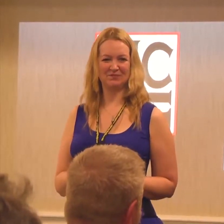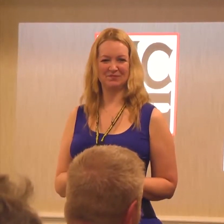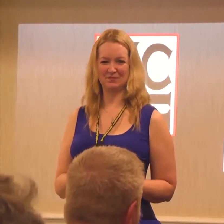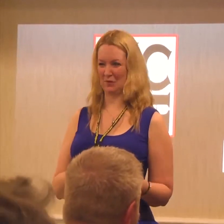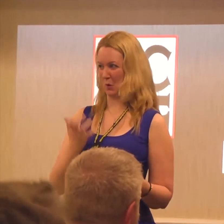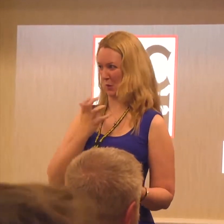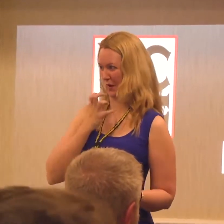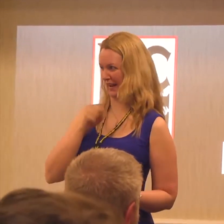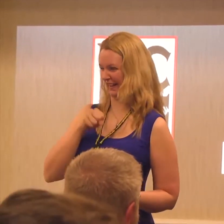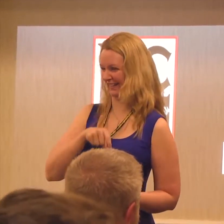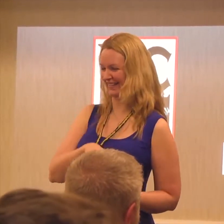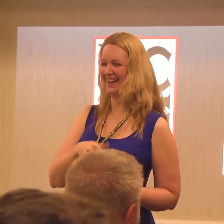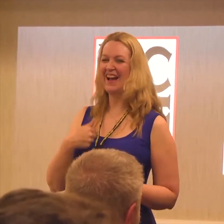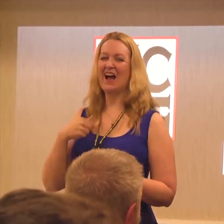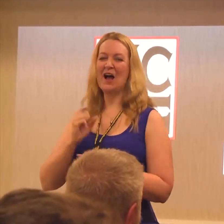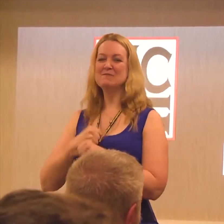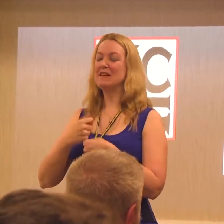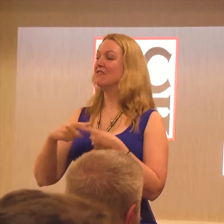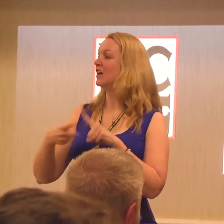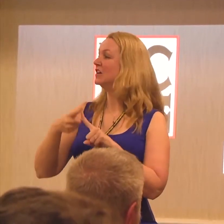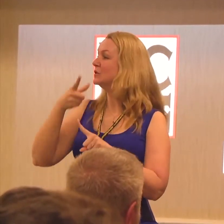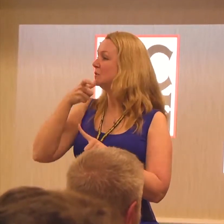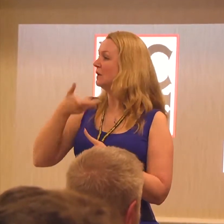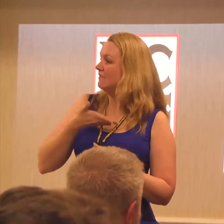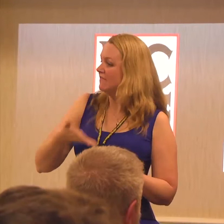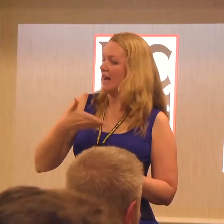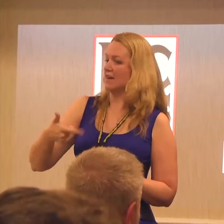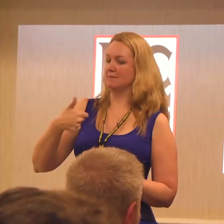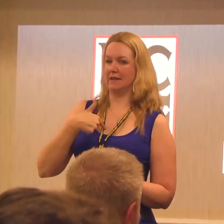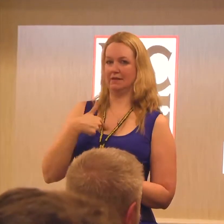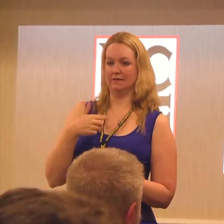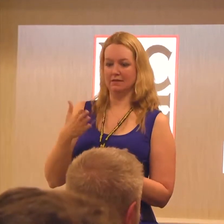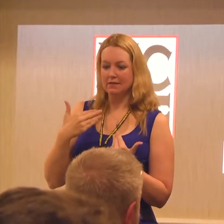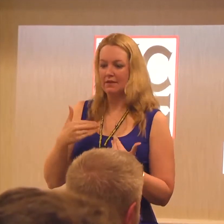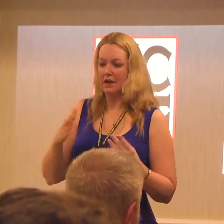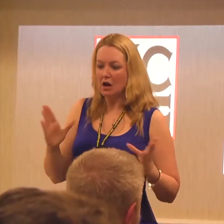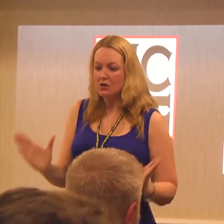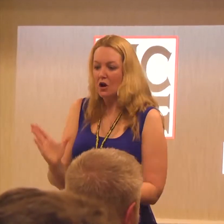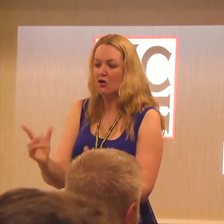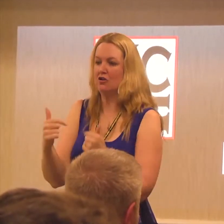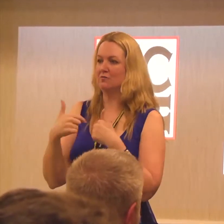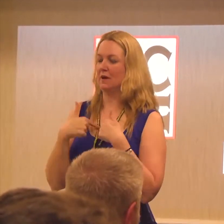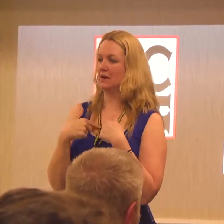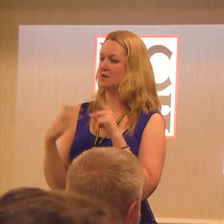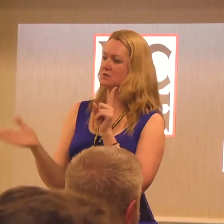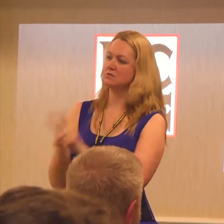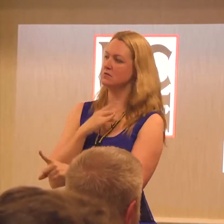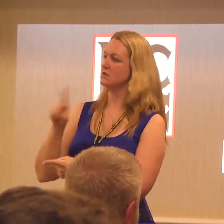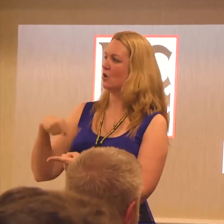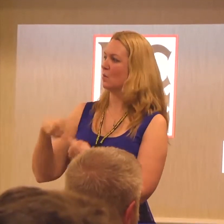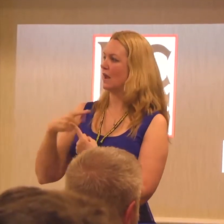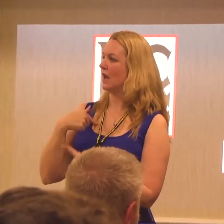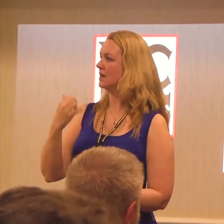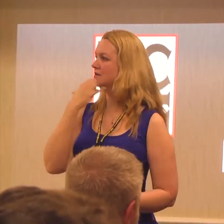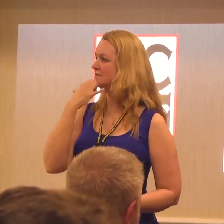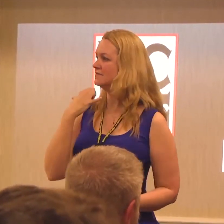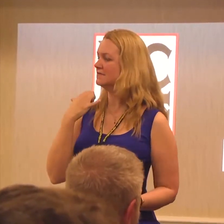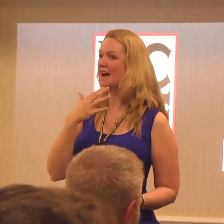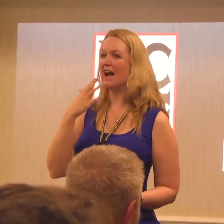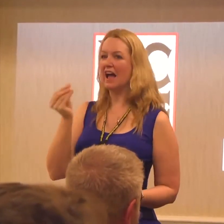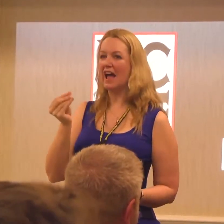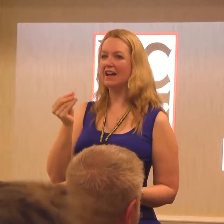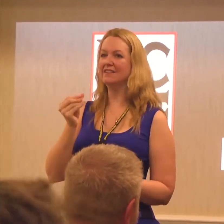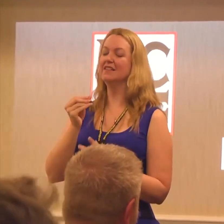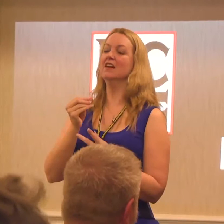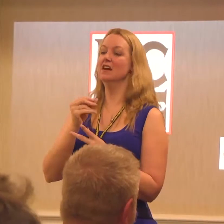I was lucky to make friends who invited me in. They encouraged me. They bitch slapped me when I screwed up, and they loaned me